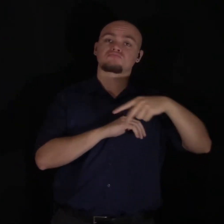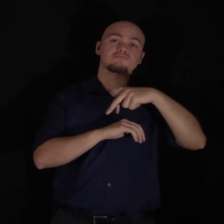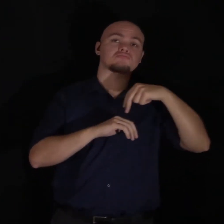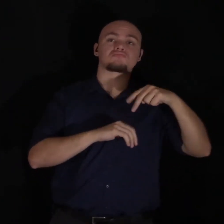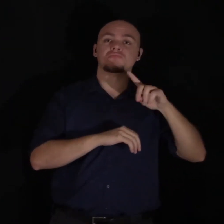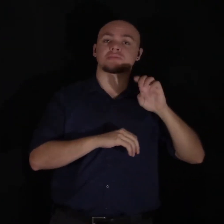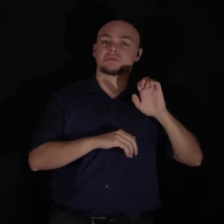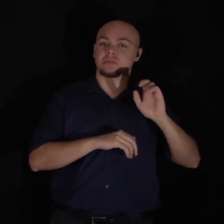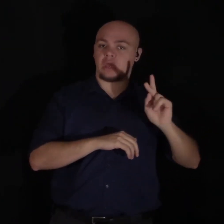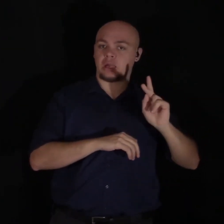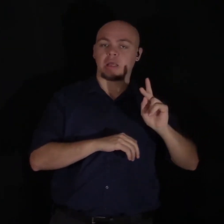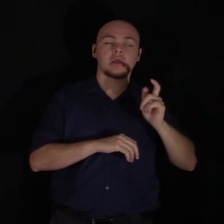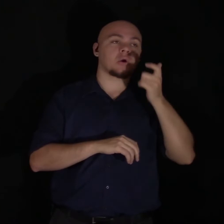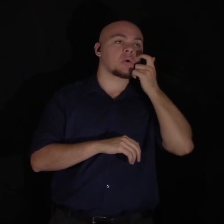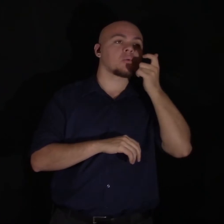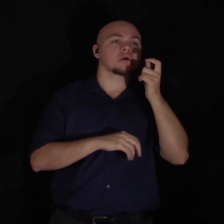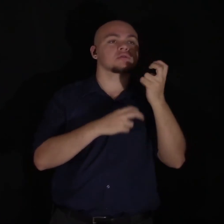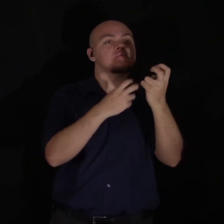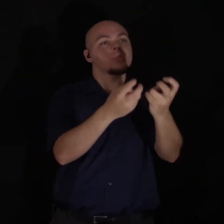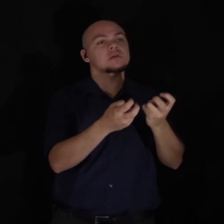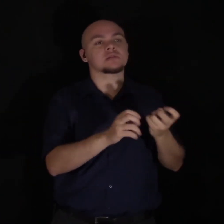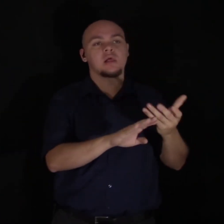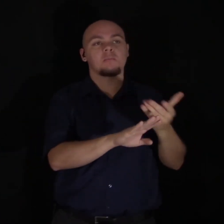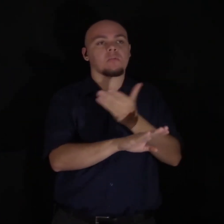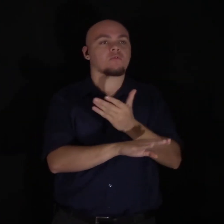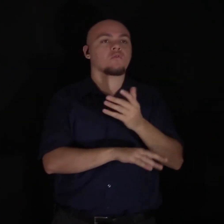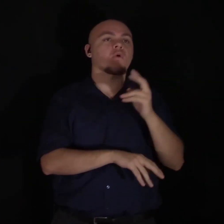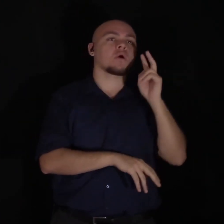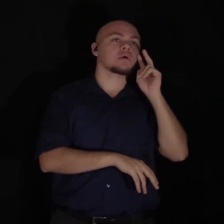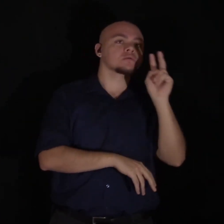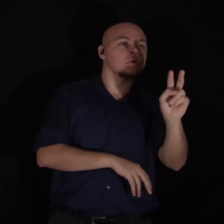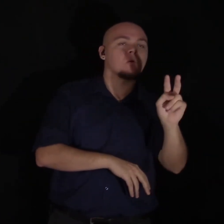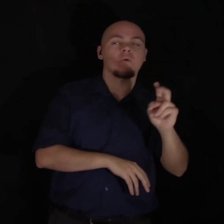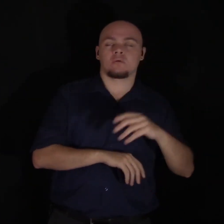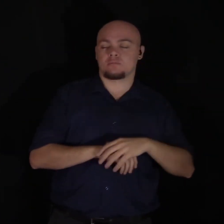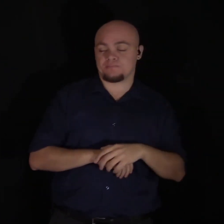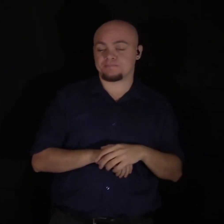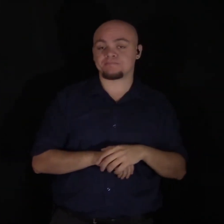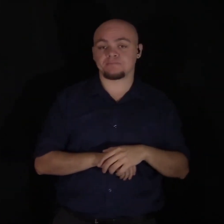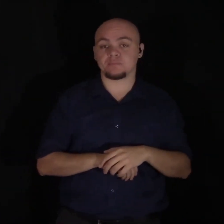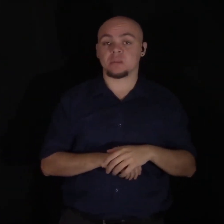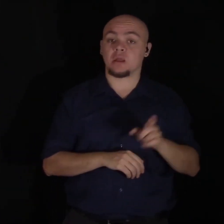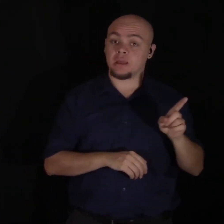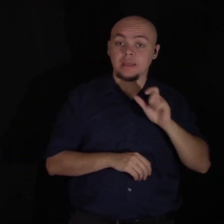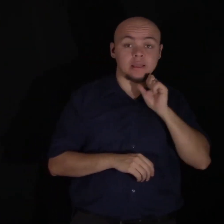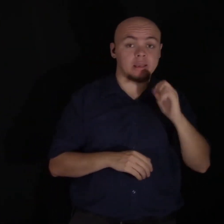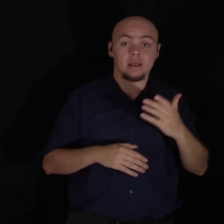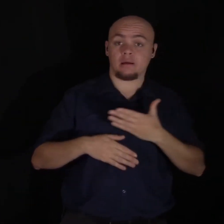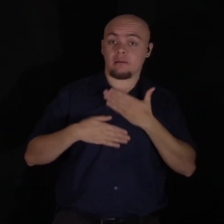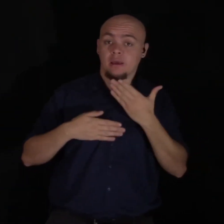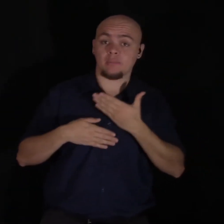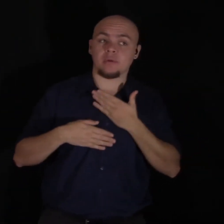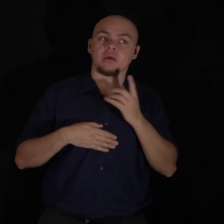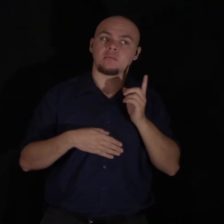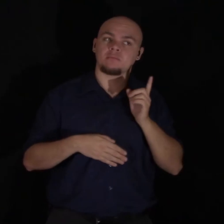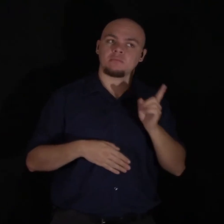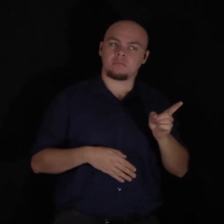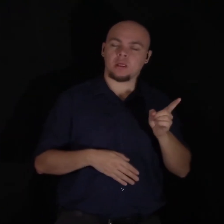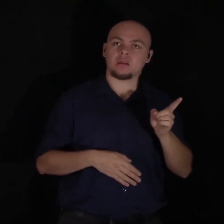for the sledge that preceded his own. Yet, although unhappy, he is not so utterly occupied